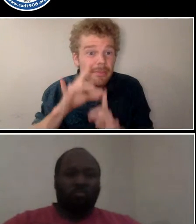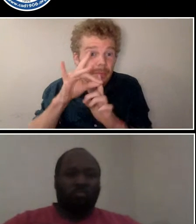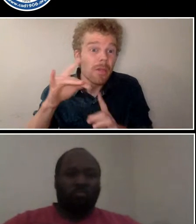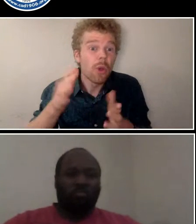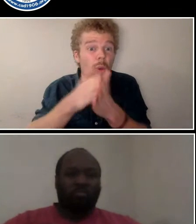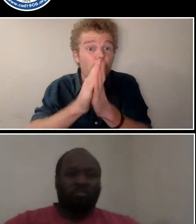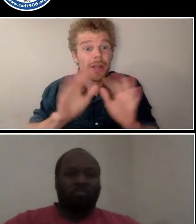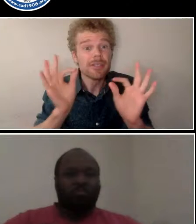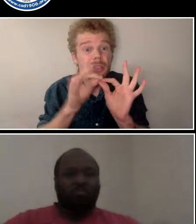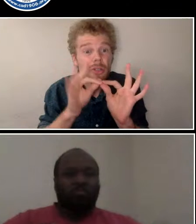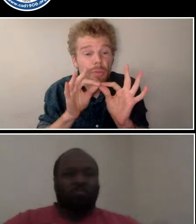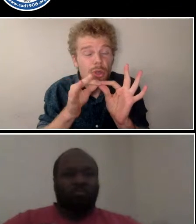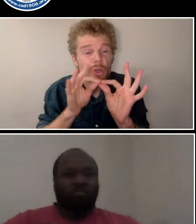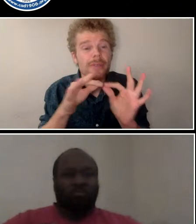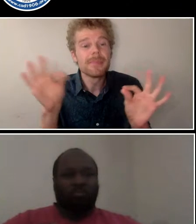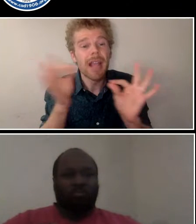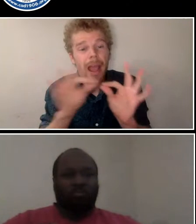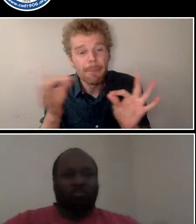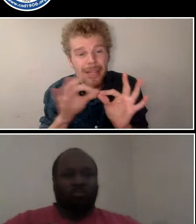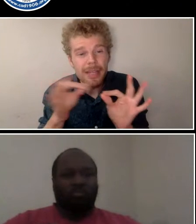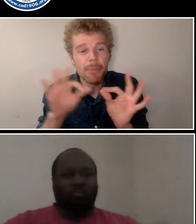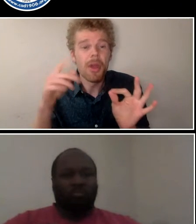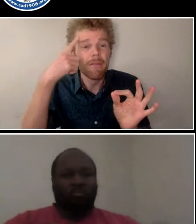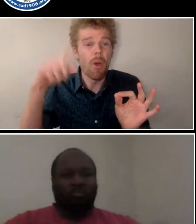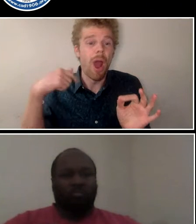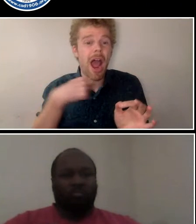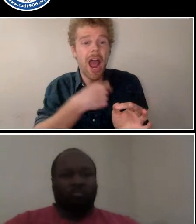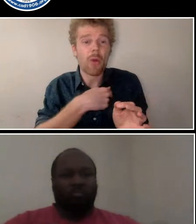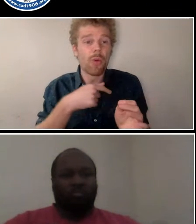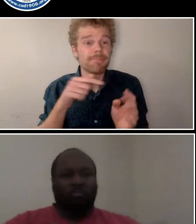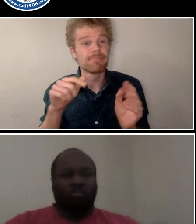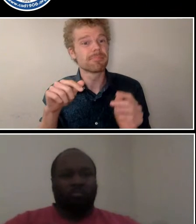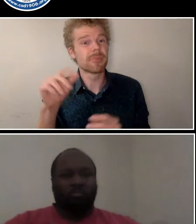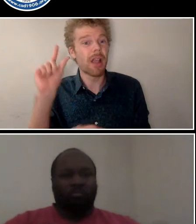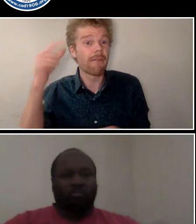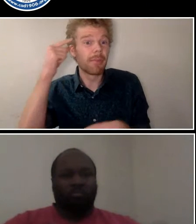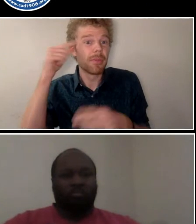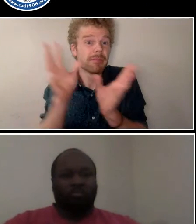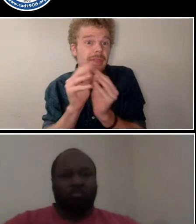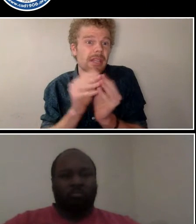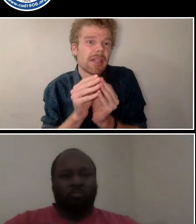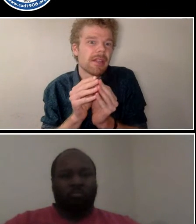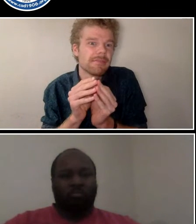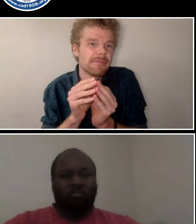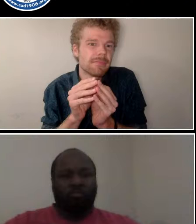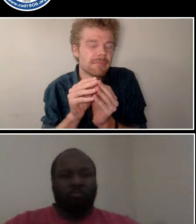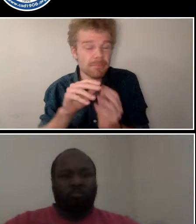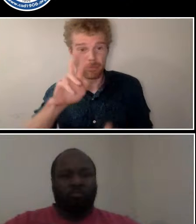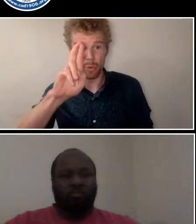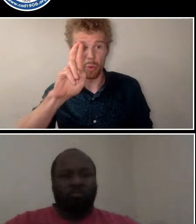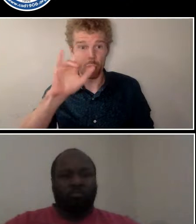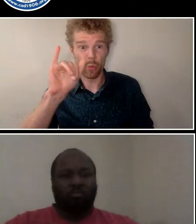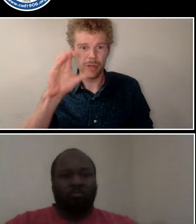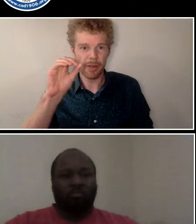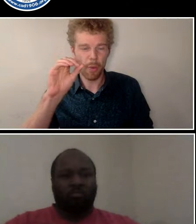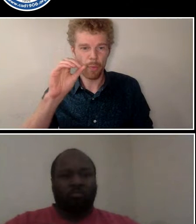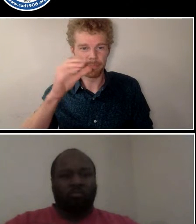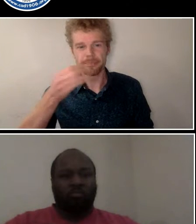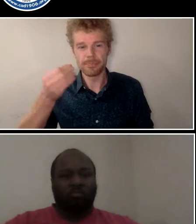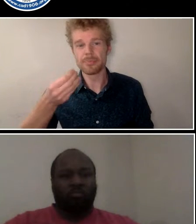national organization here that works to make politics more accessible in terms of interpreting,